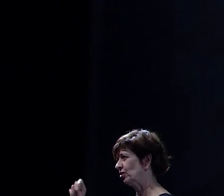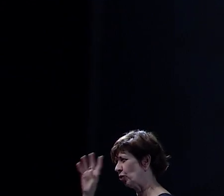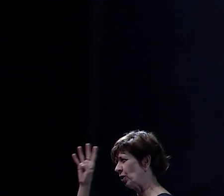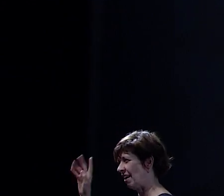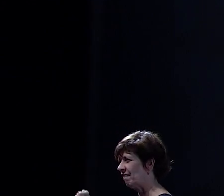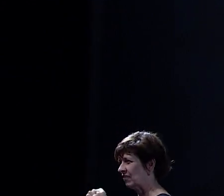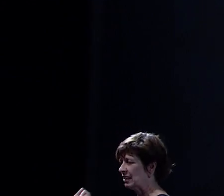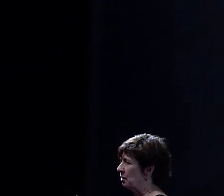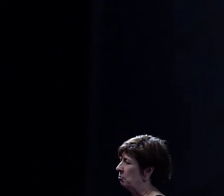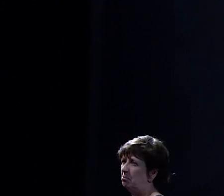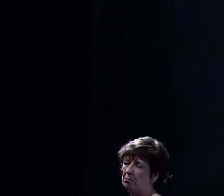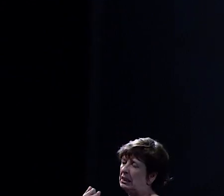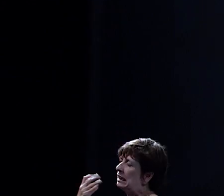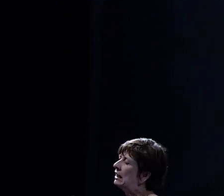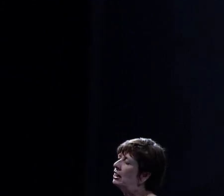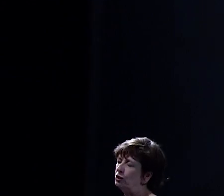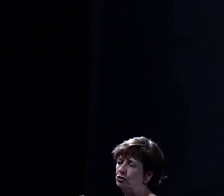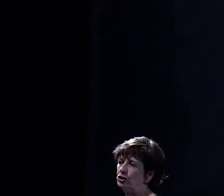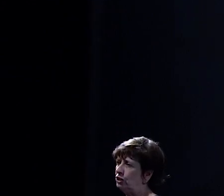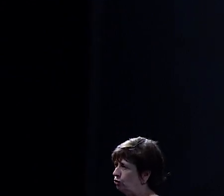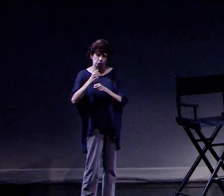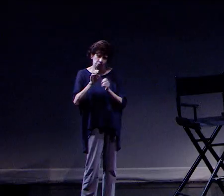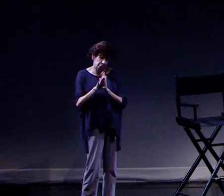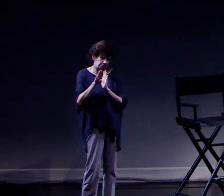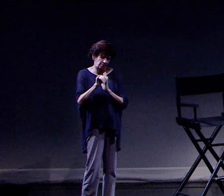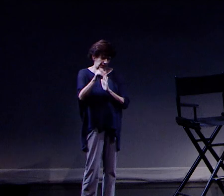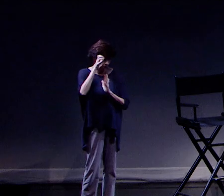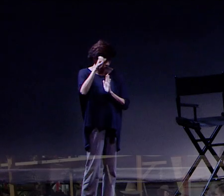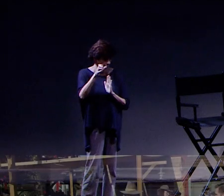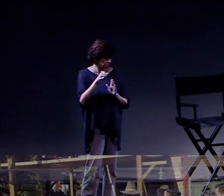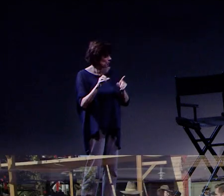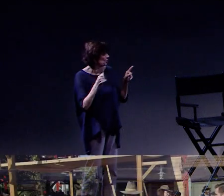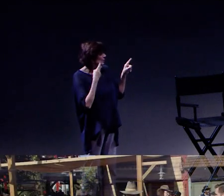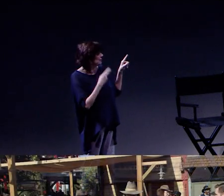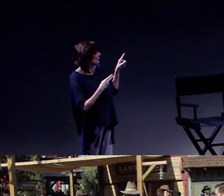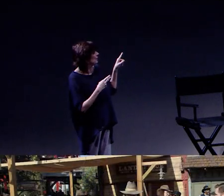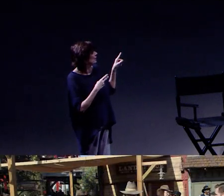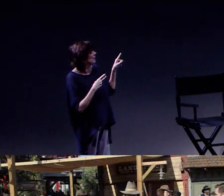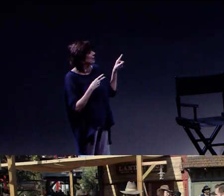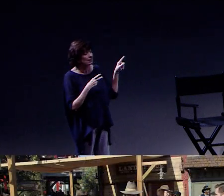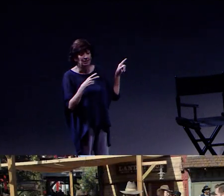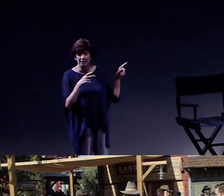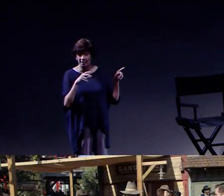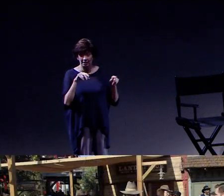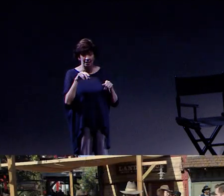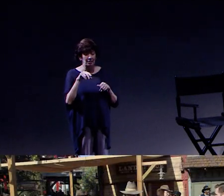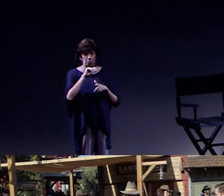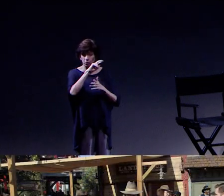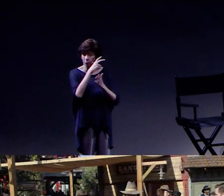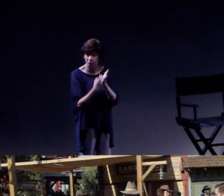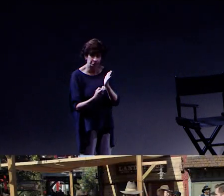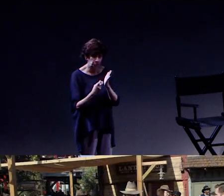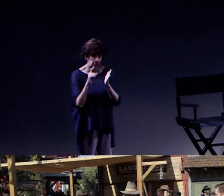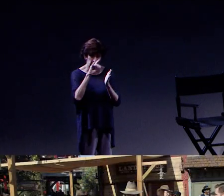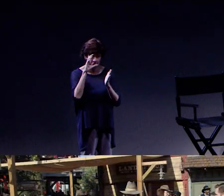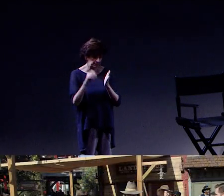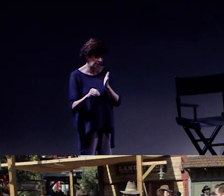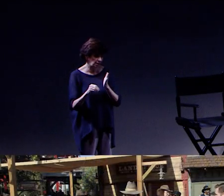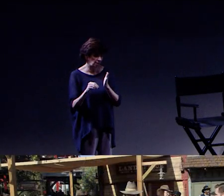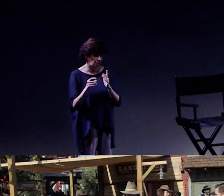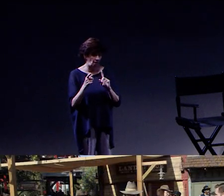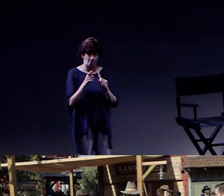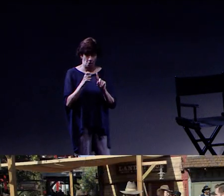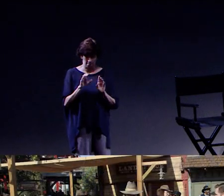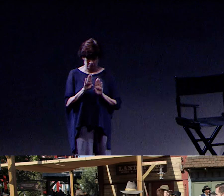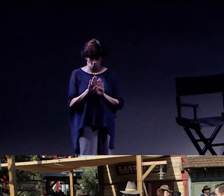spent literally years working on this concept. And as you can see, guests were completely immersed in it from